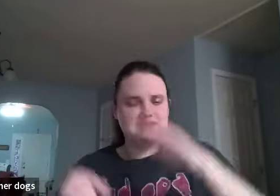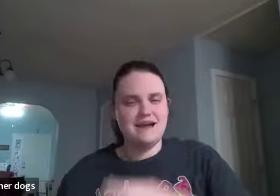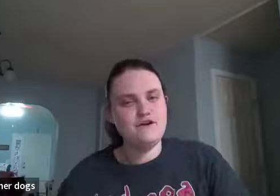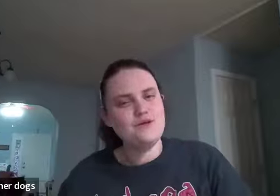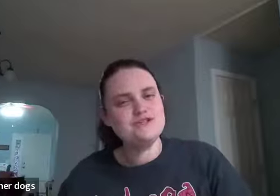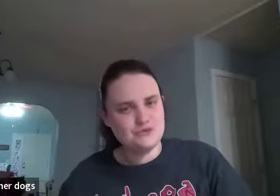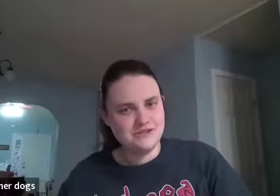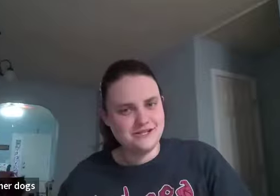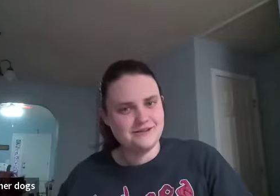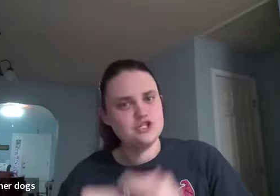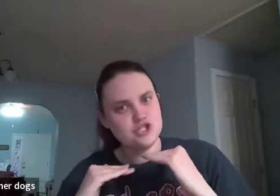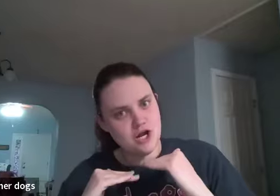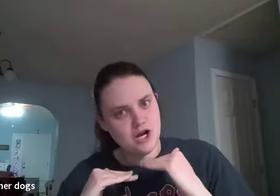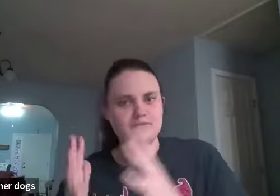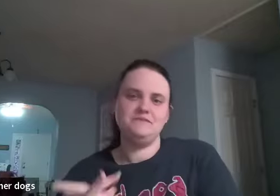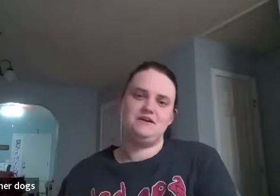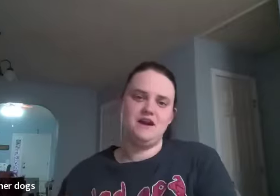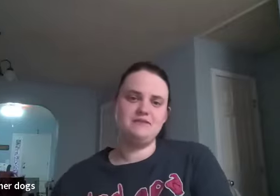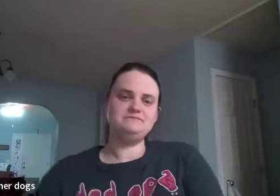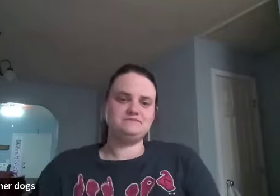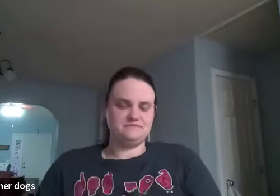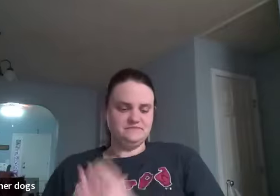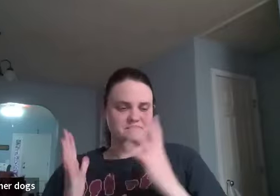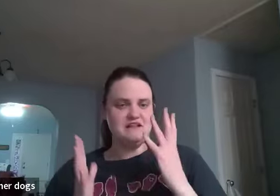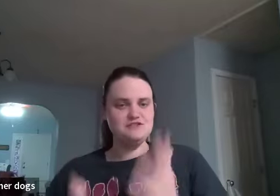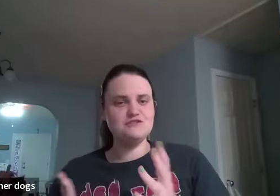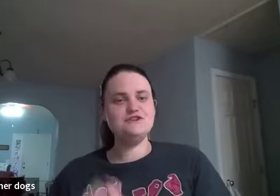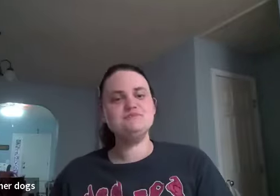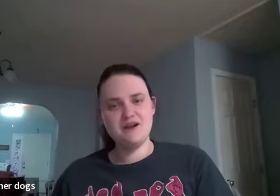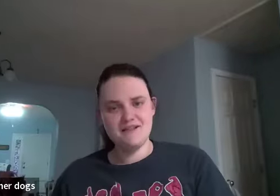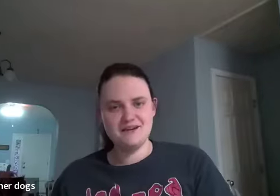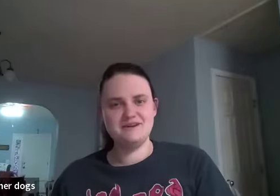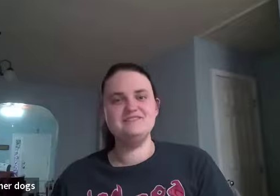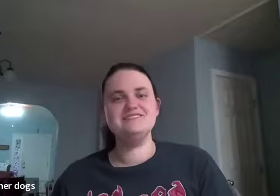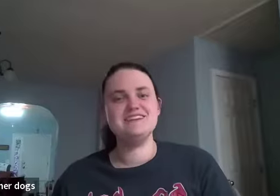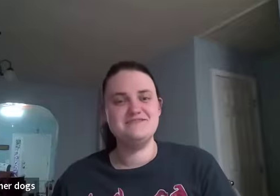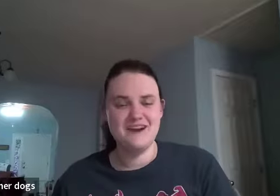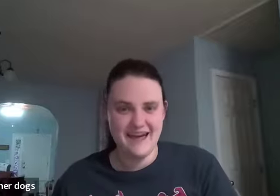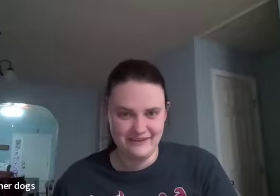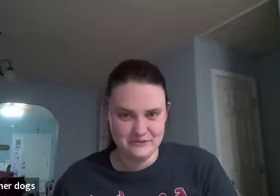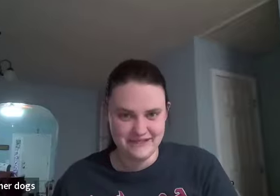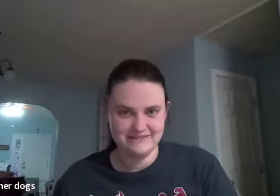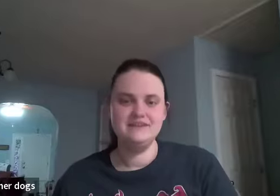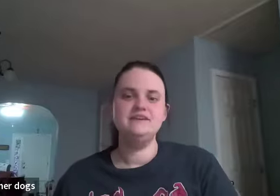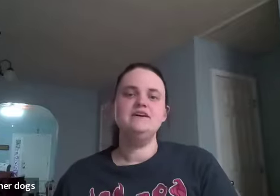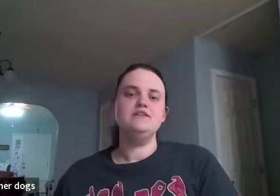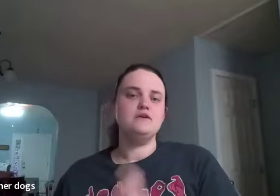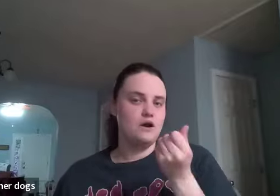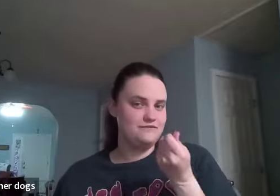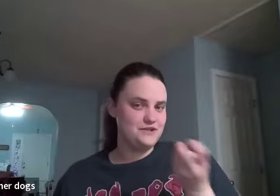I follow a school year. Shocker. Okay. So the first big holiday we're going to do is the sign for Halloween. There are a